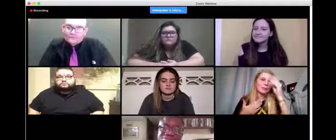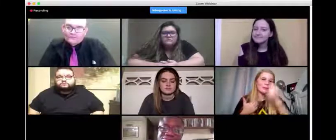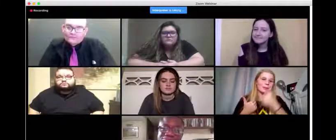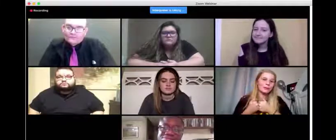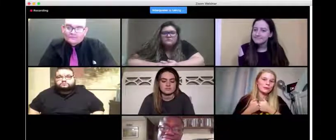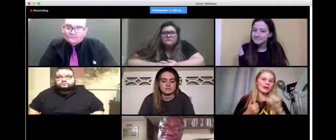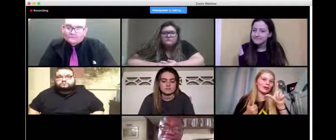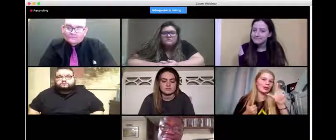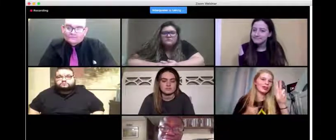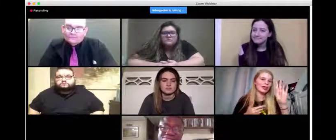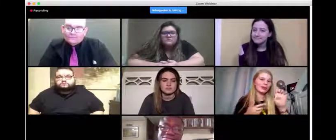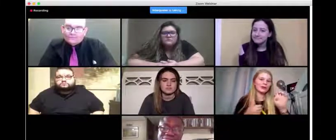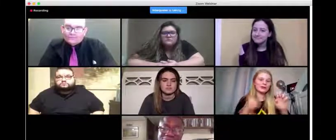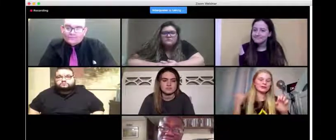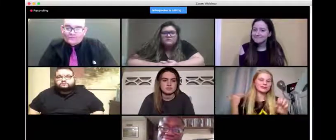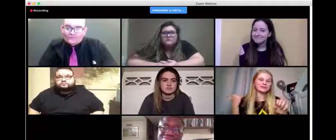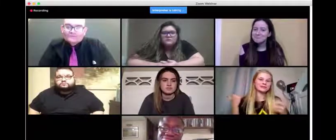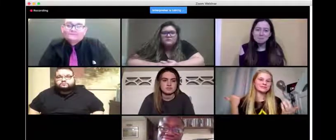He's taught me everything I needed to know, and